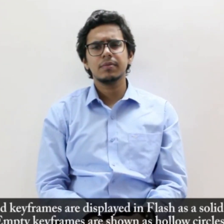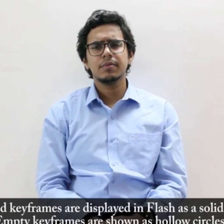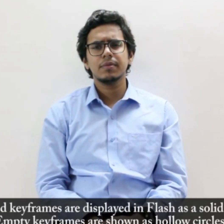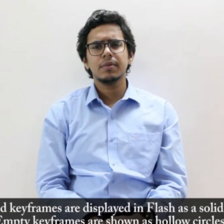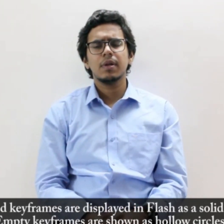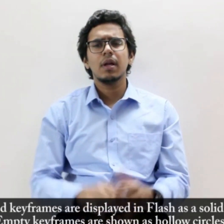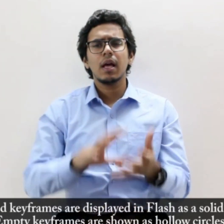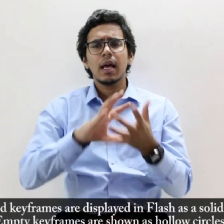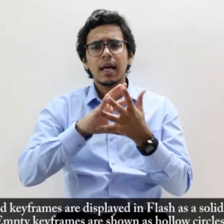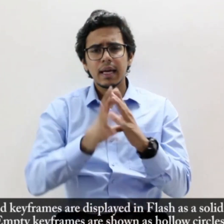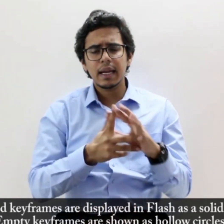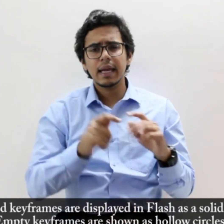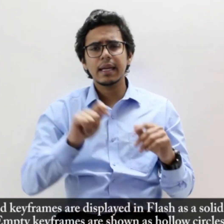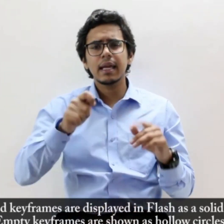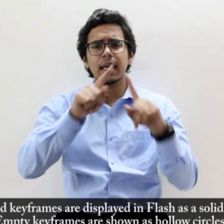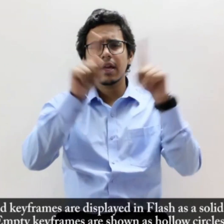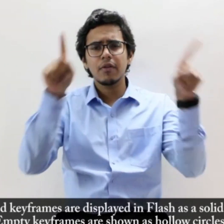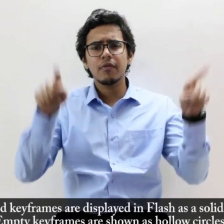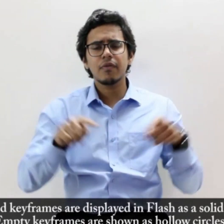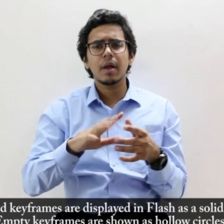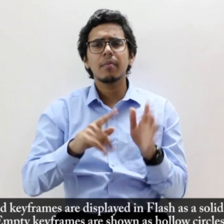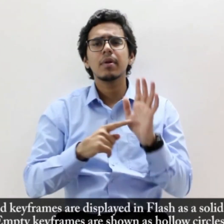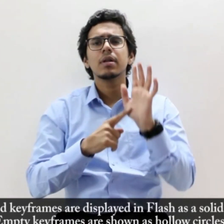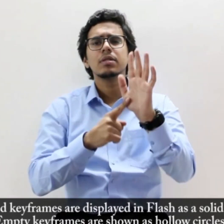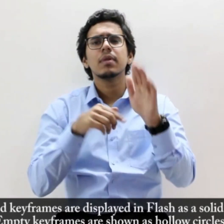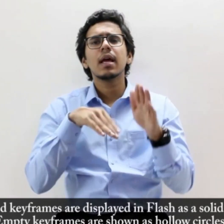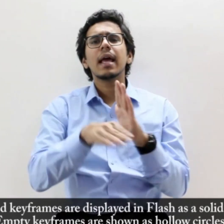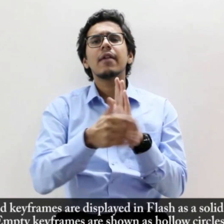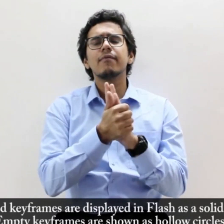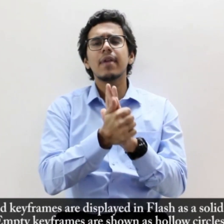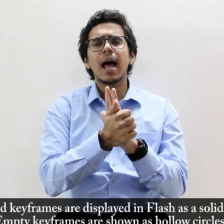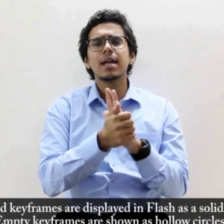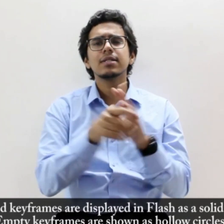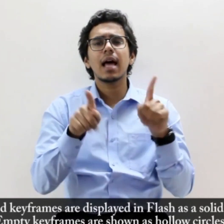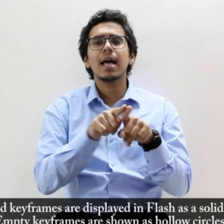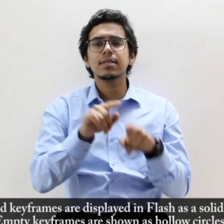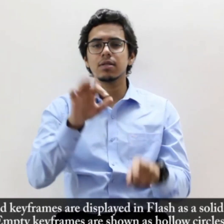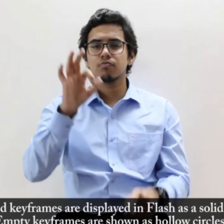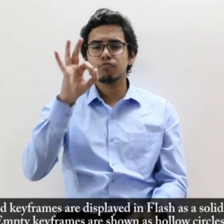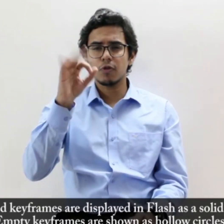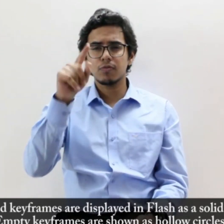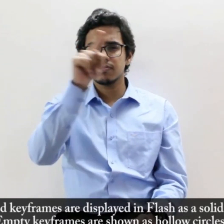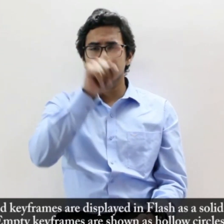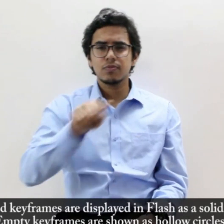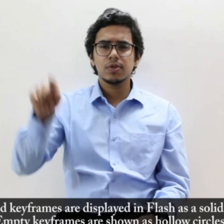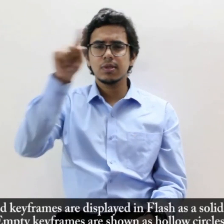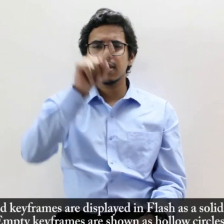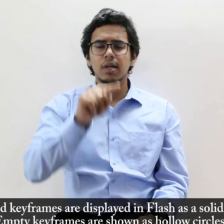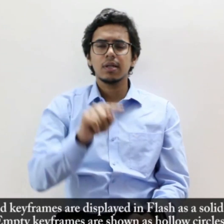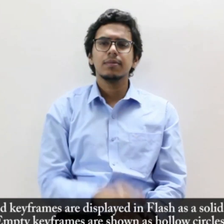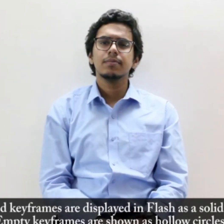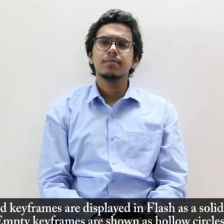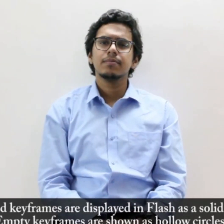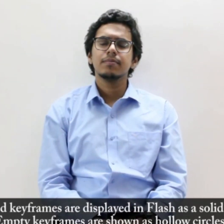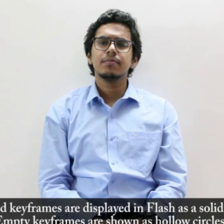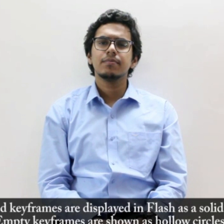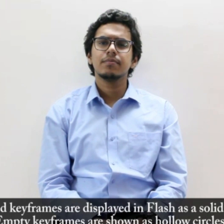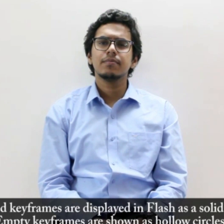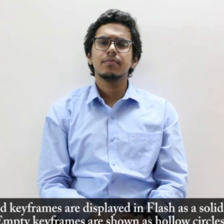Created keyframes are displayed in Flash as a solid circle. Empty keyframes are